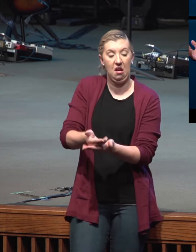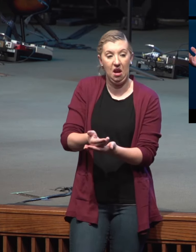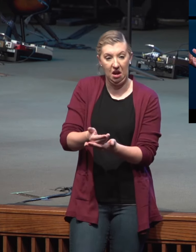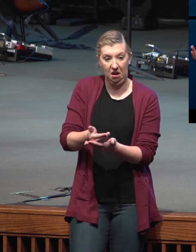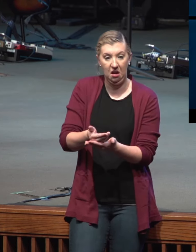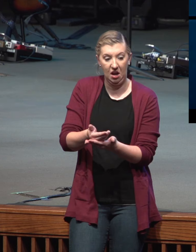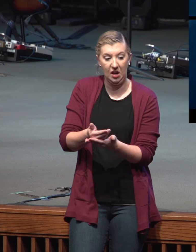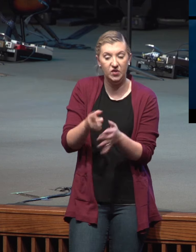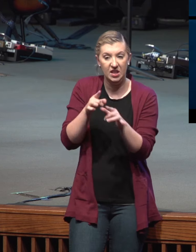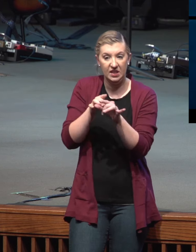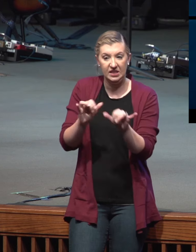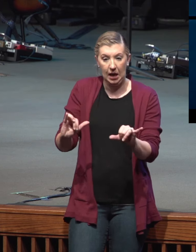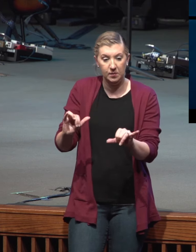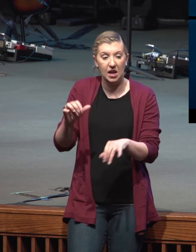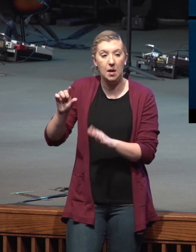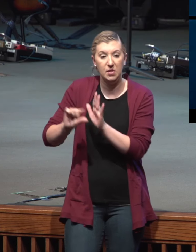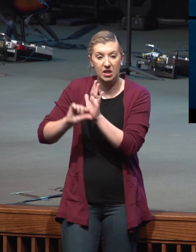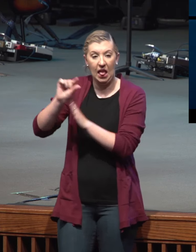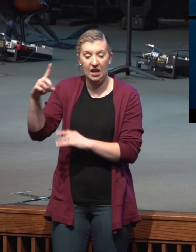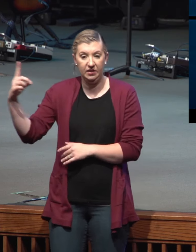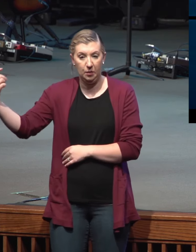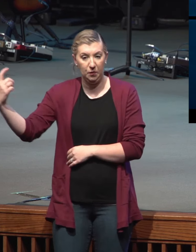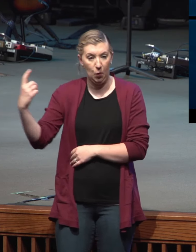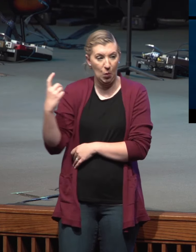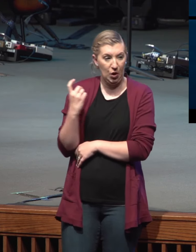at the very time Goliath is coming forward